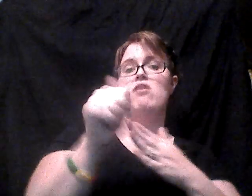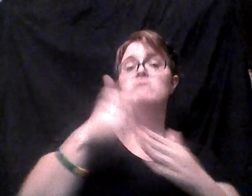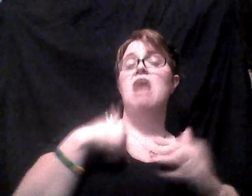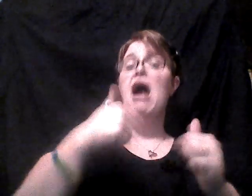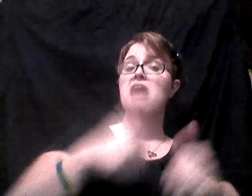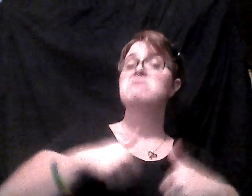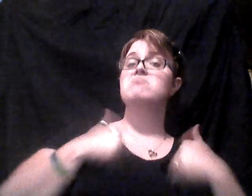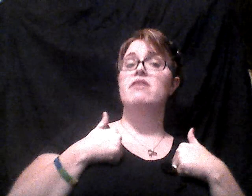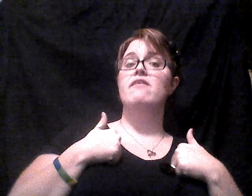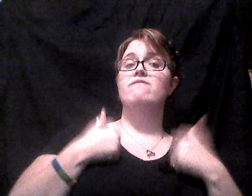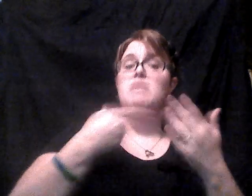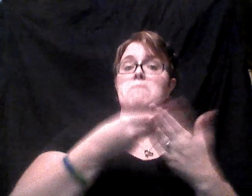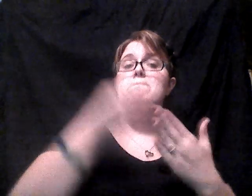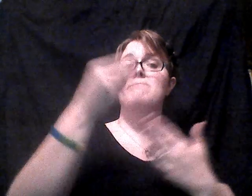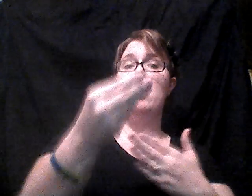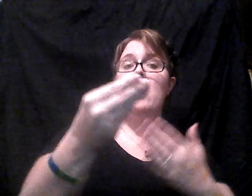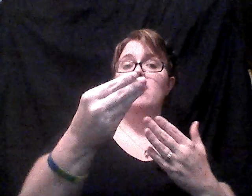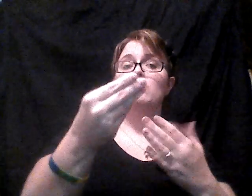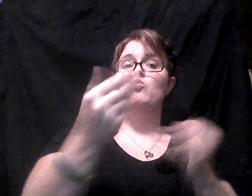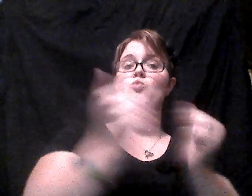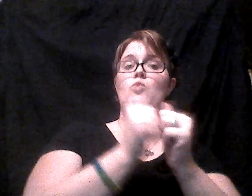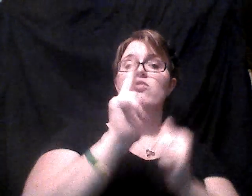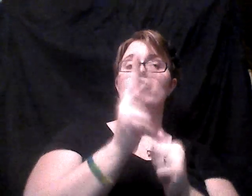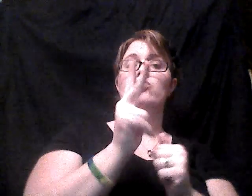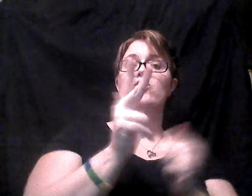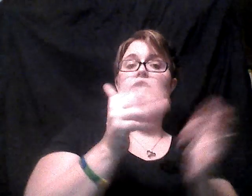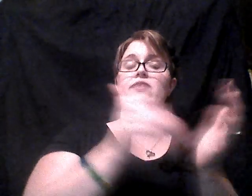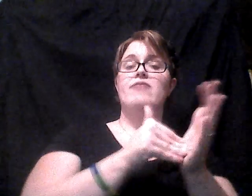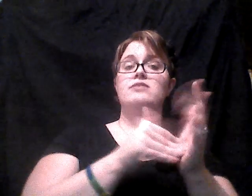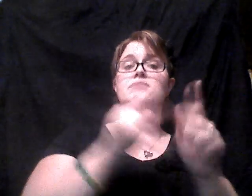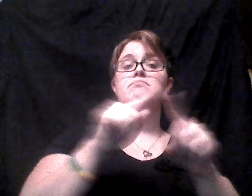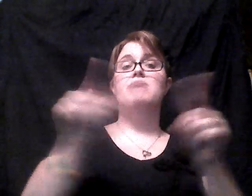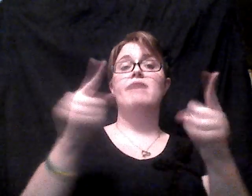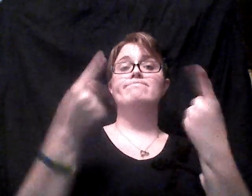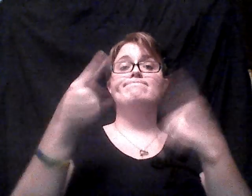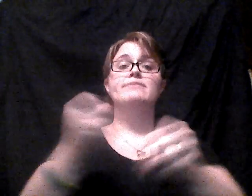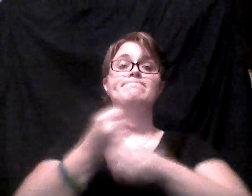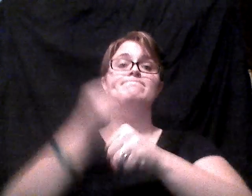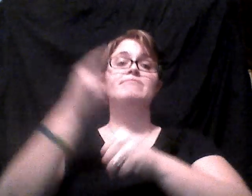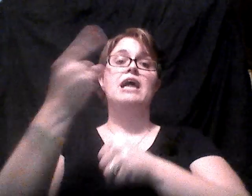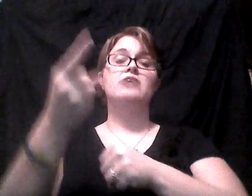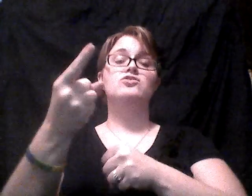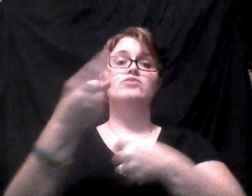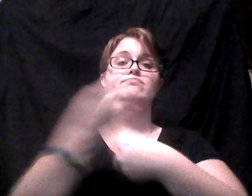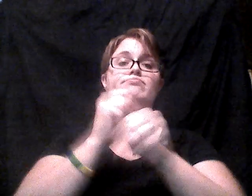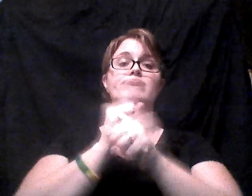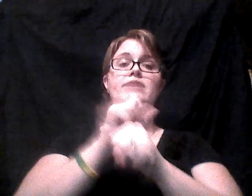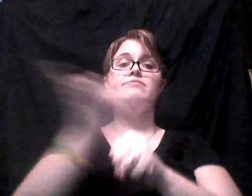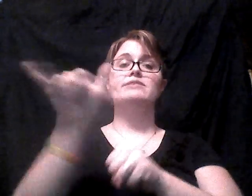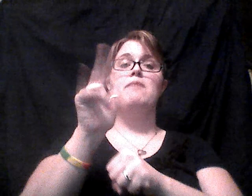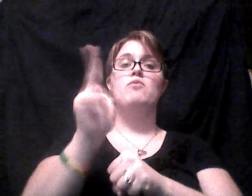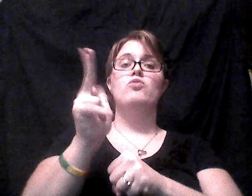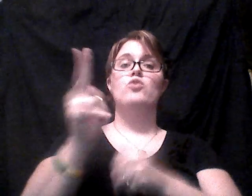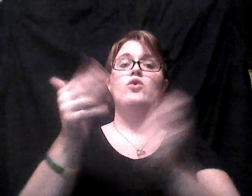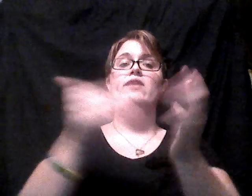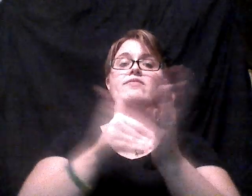and I think I'm doing okay. Well, next year when I'm making 30,000, everything else in the world is going up a nickel, and the next year